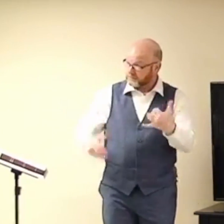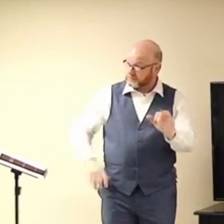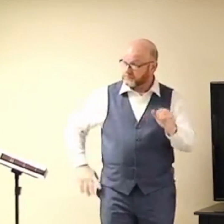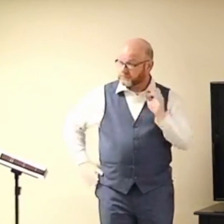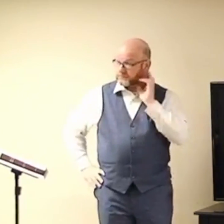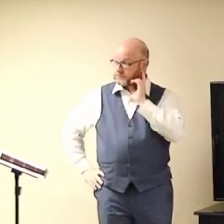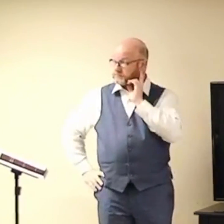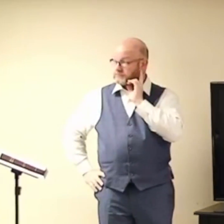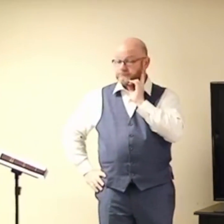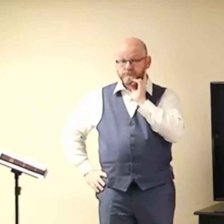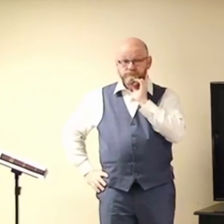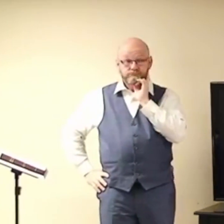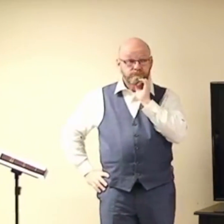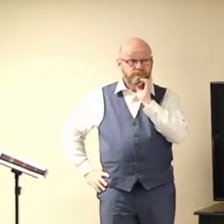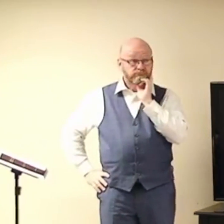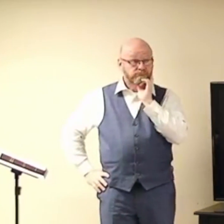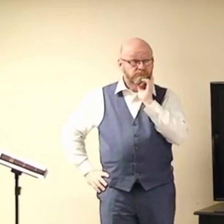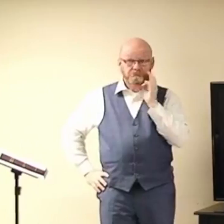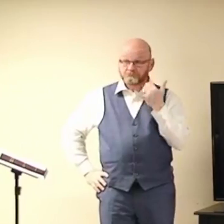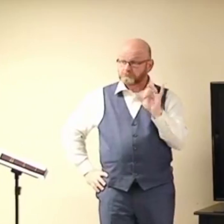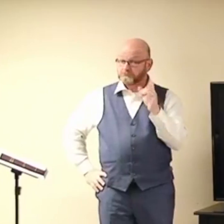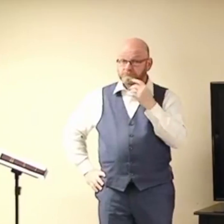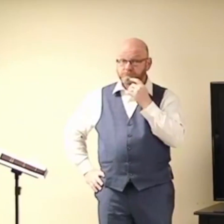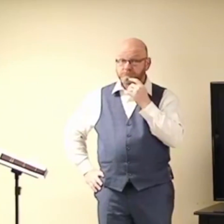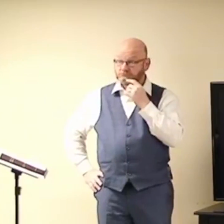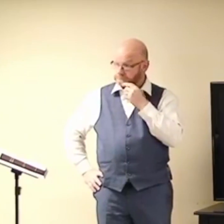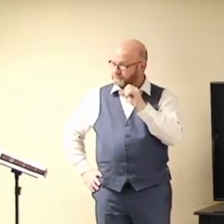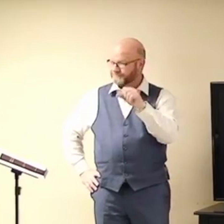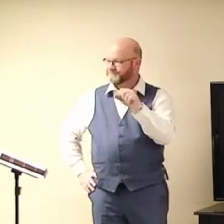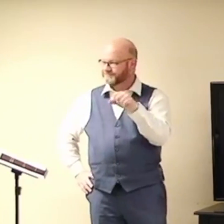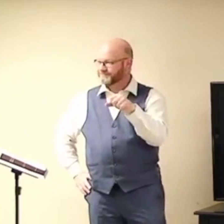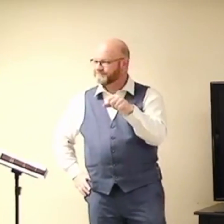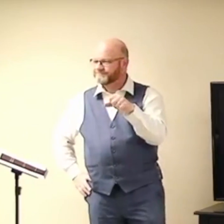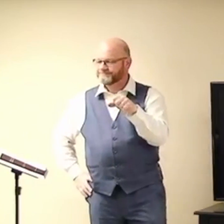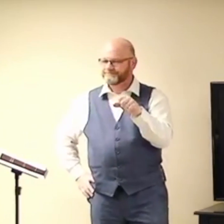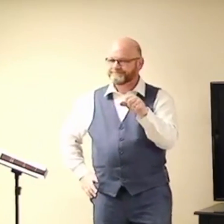God still does miracles? What do you think? Yeah. Yes? Yeah.